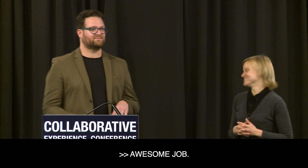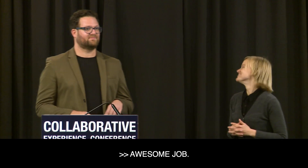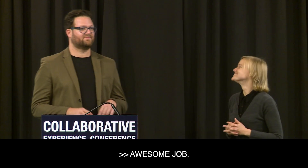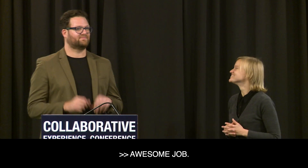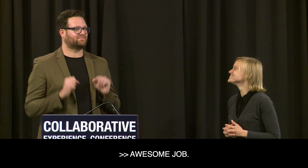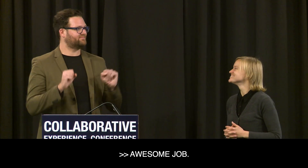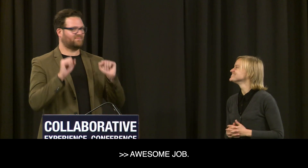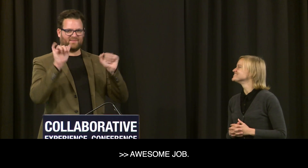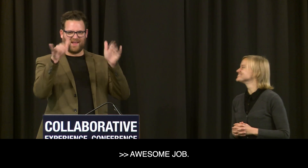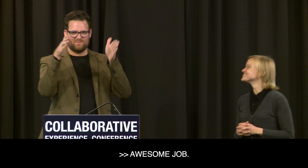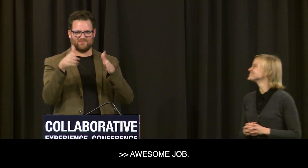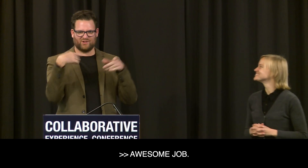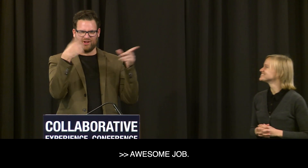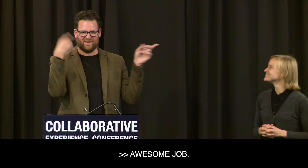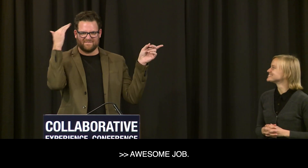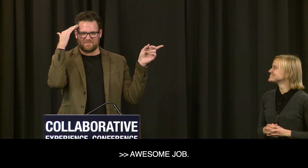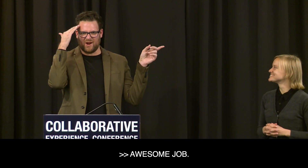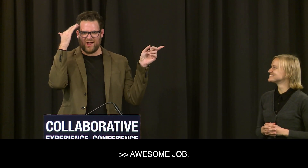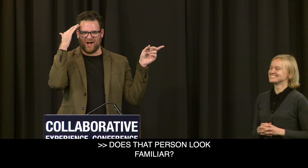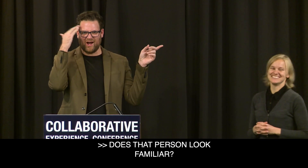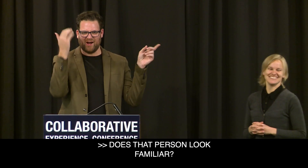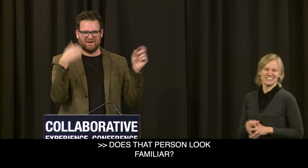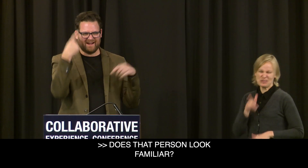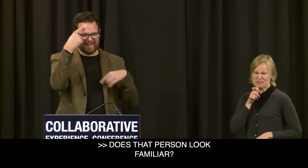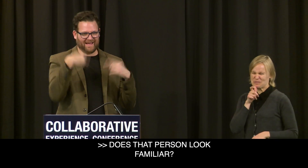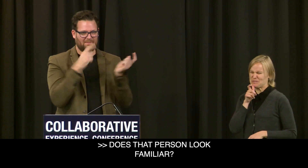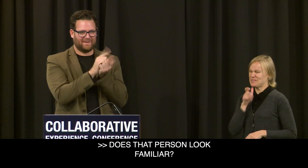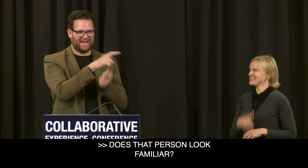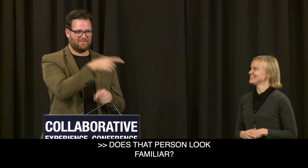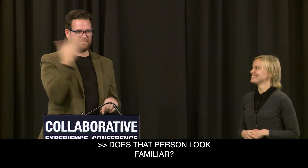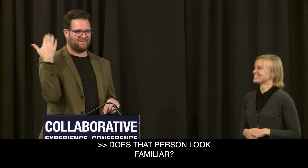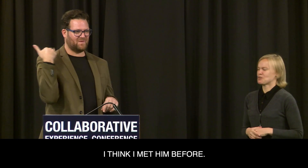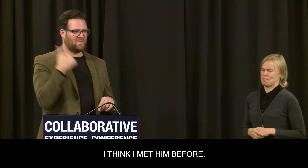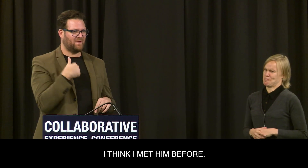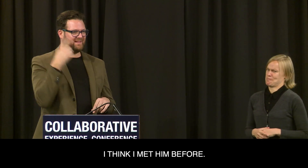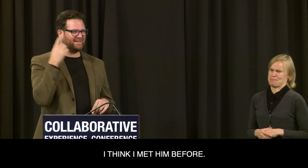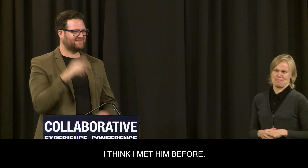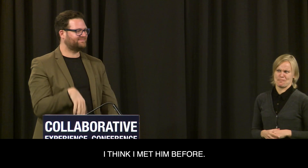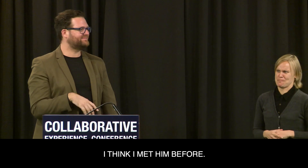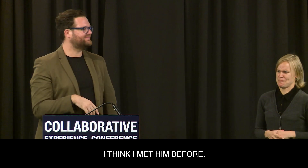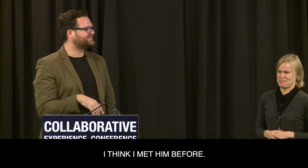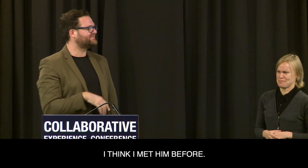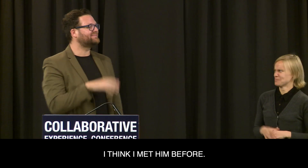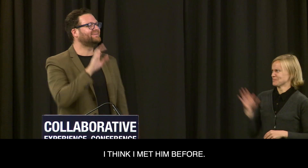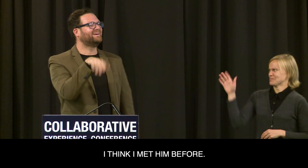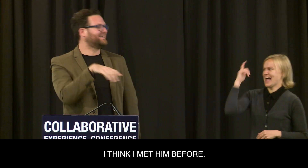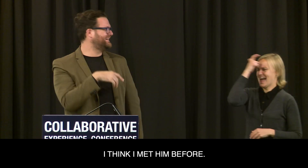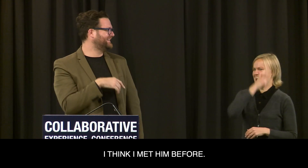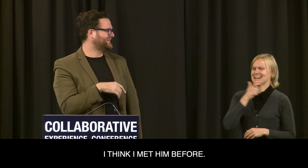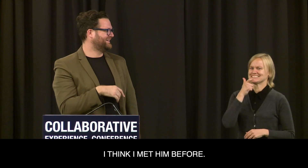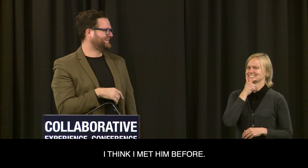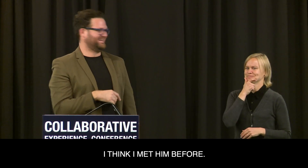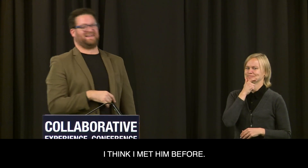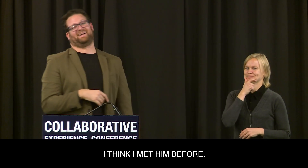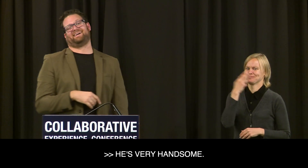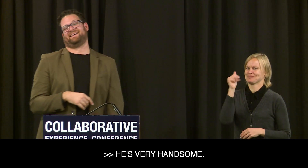Awesome job. Does that person look familiar? I think I met him before. He's